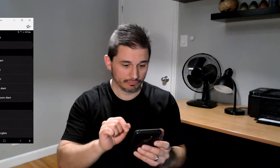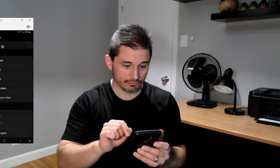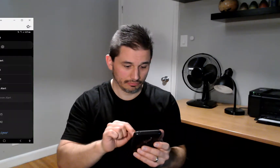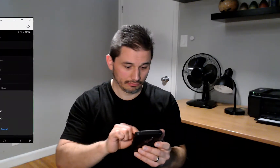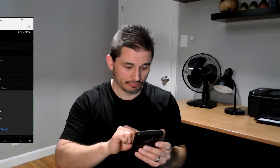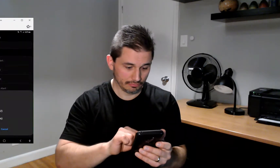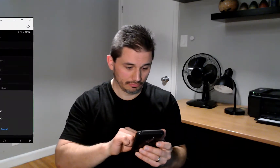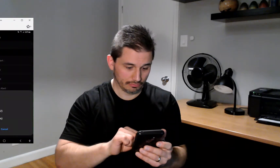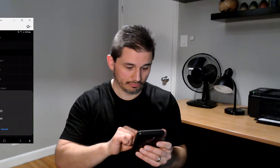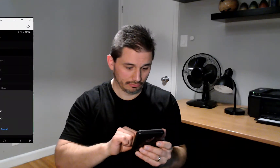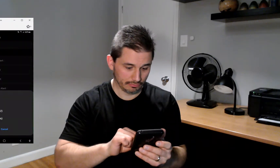device